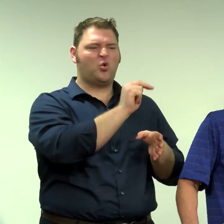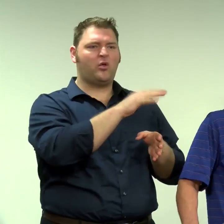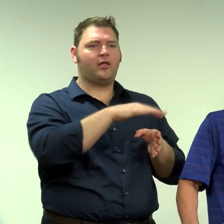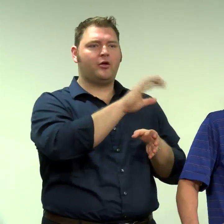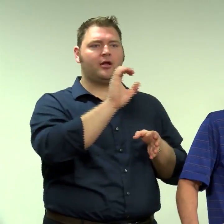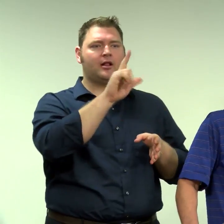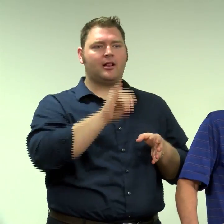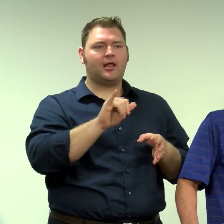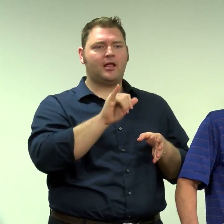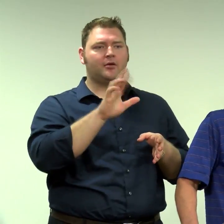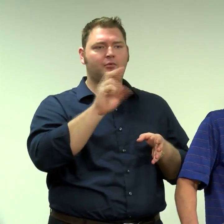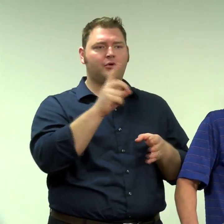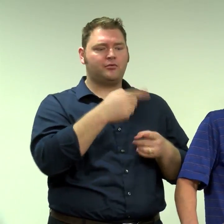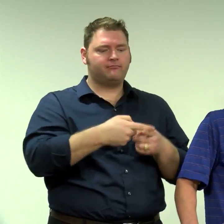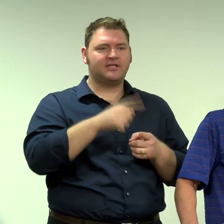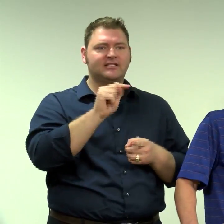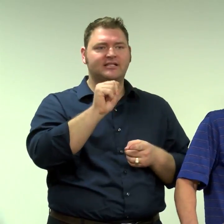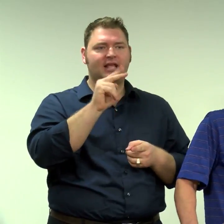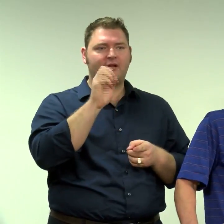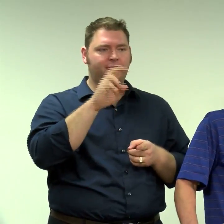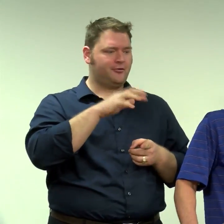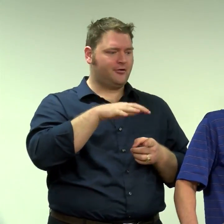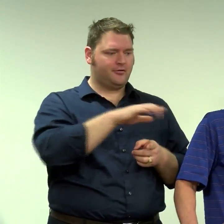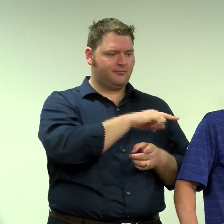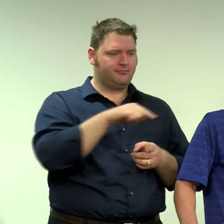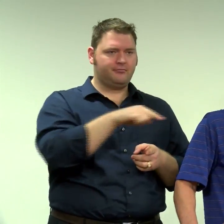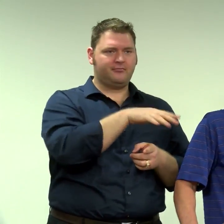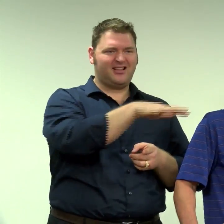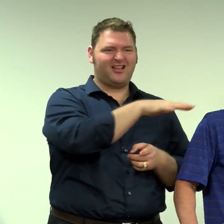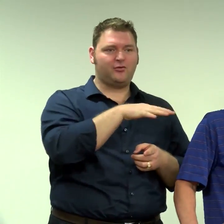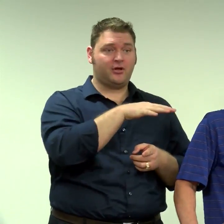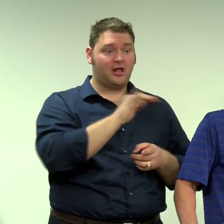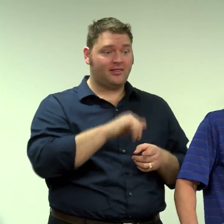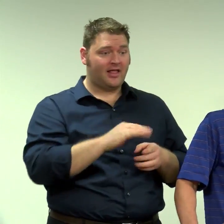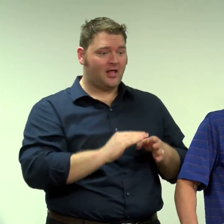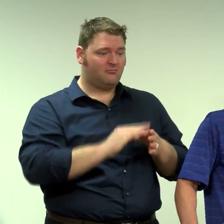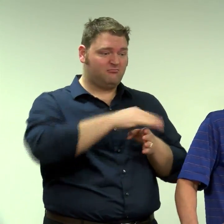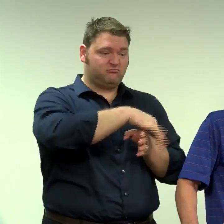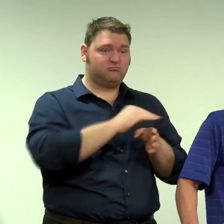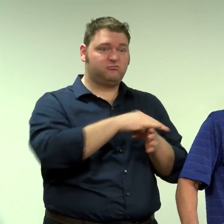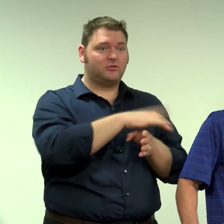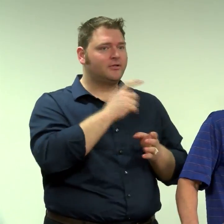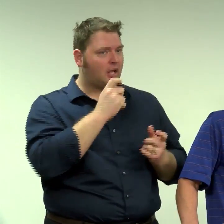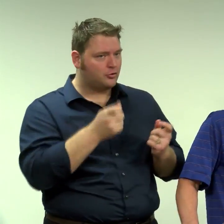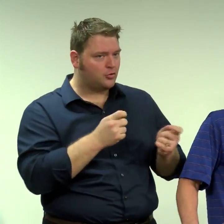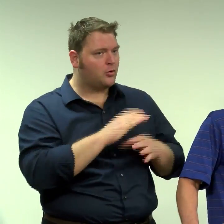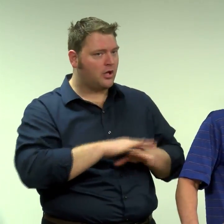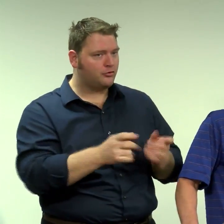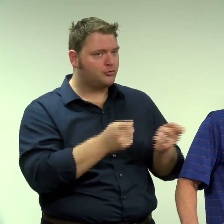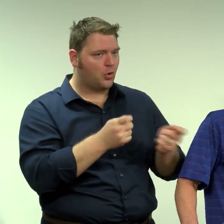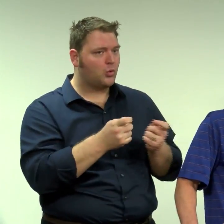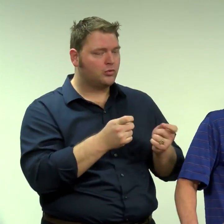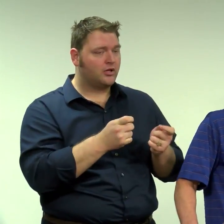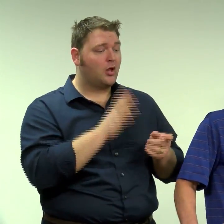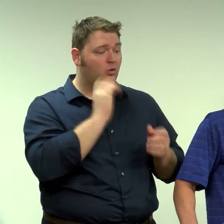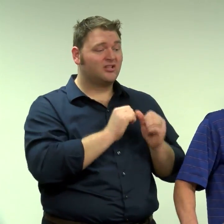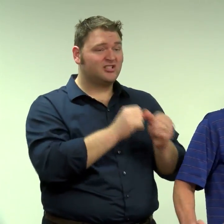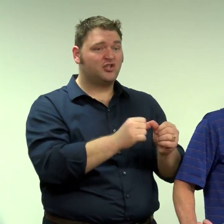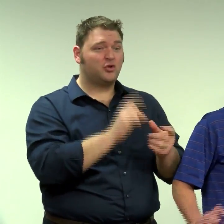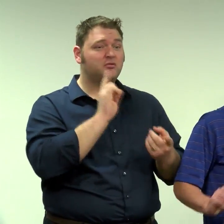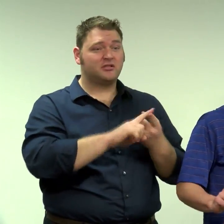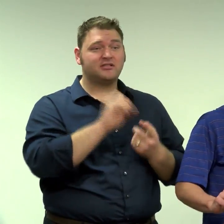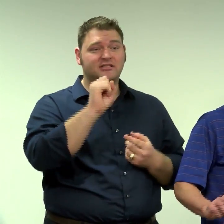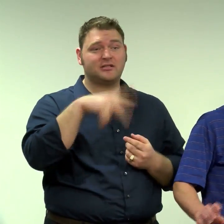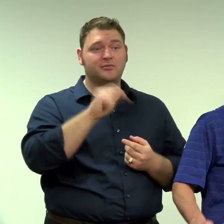Clay Road and Tanner. That uncontrolled release rate will continue through probably September 20th to